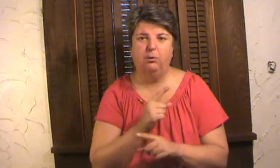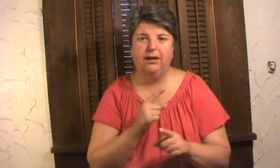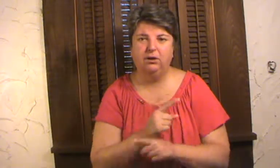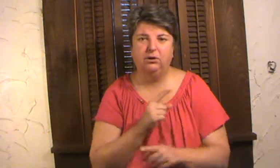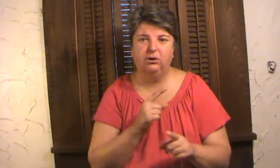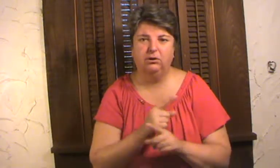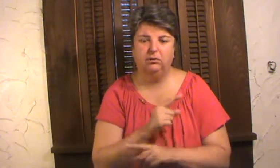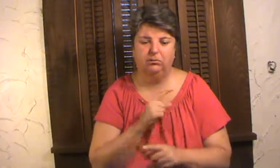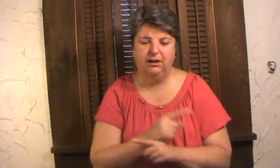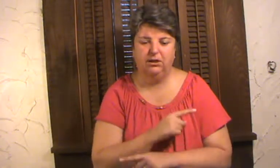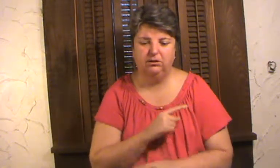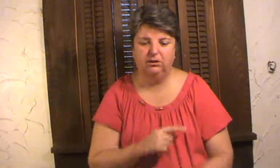regular, regular.